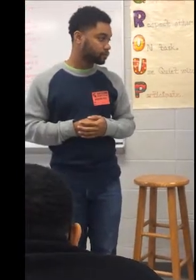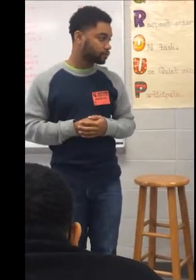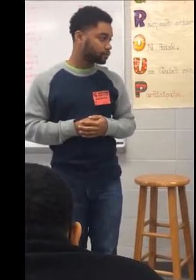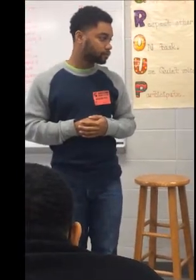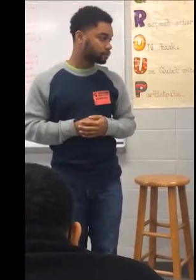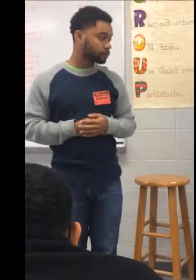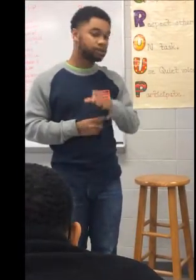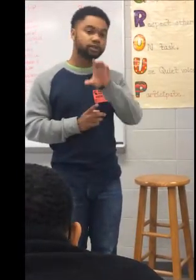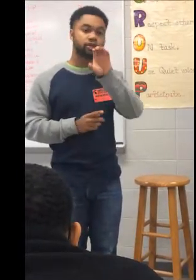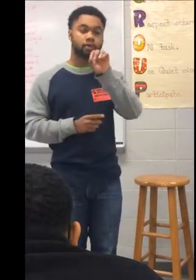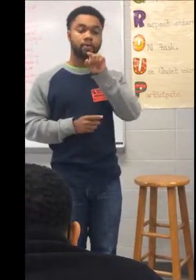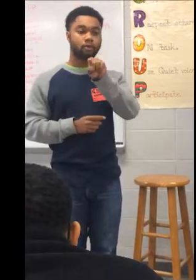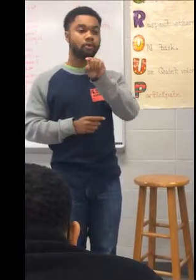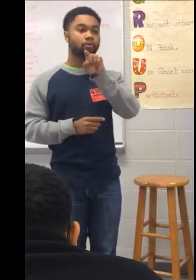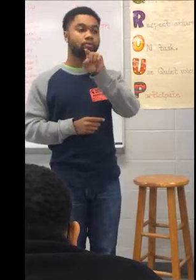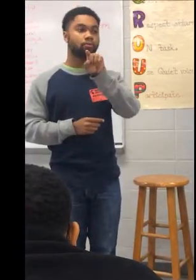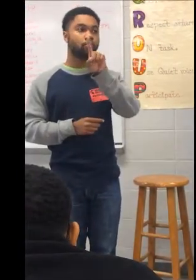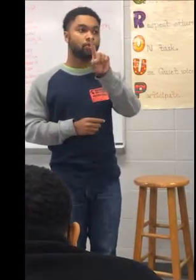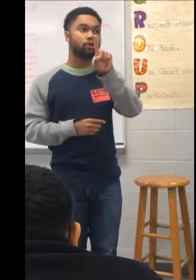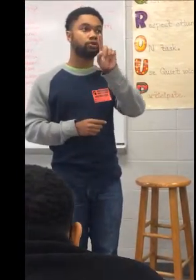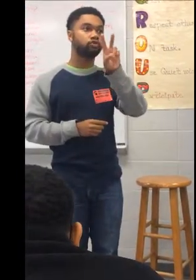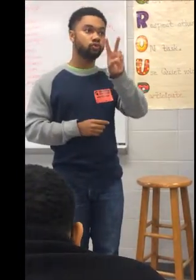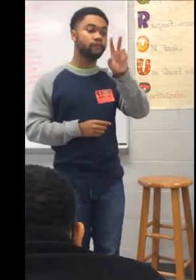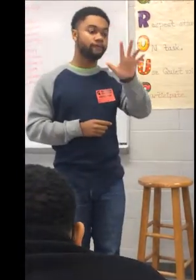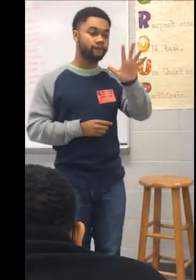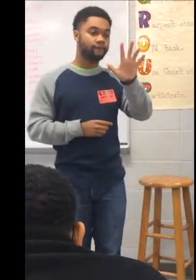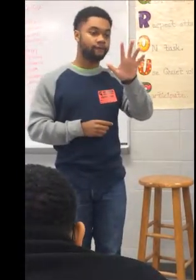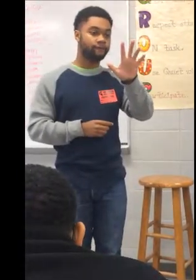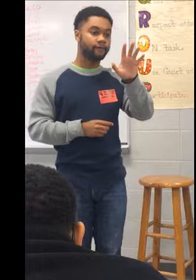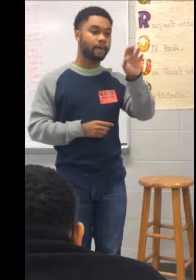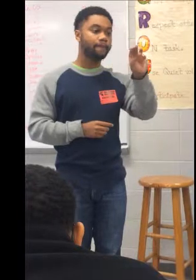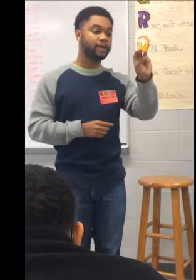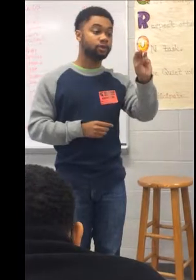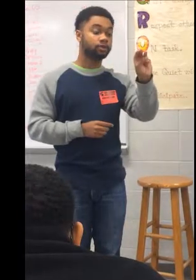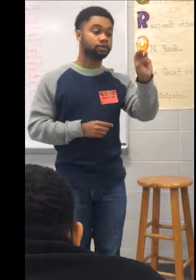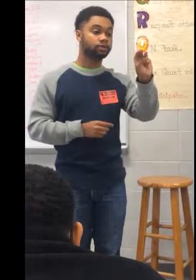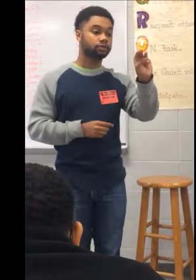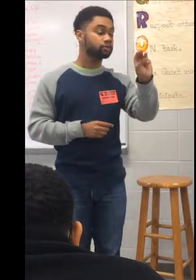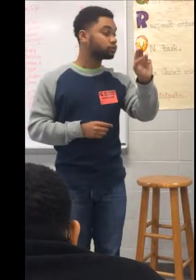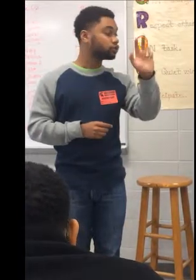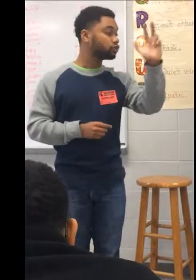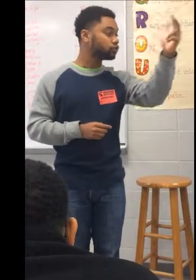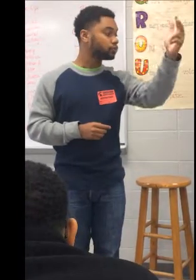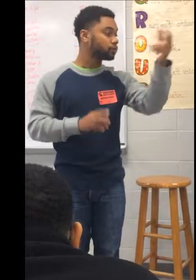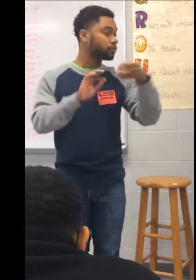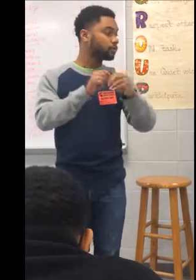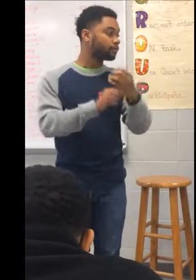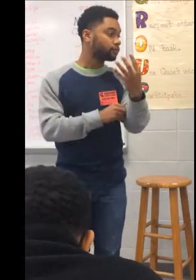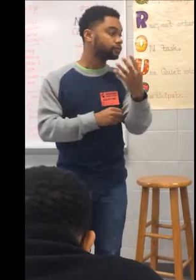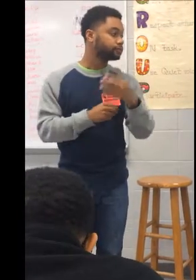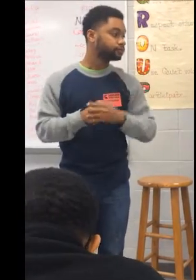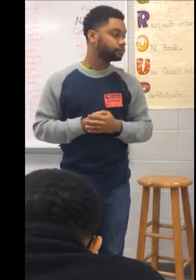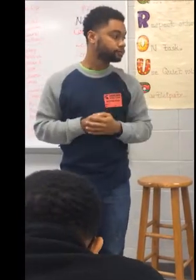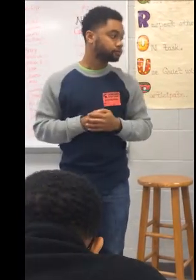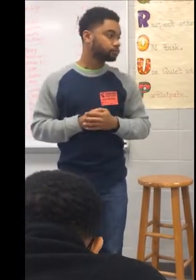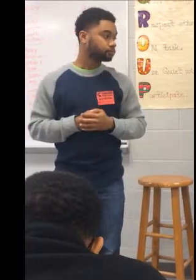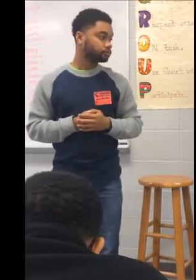0.125 meters cubed. Number 4. We get to number 4, and some of you again forgot